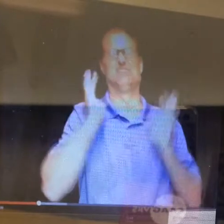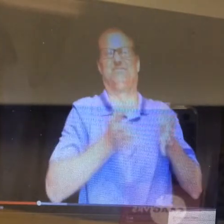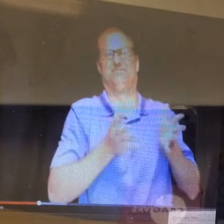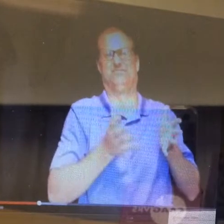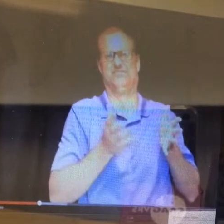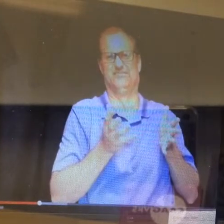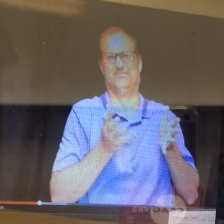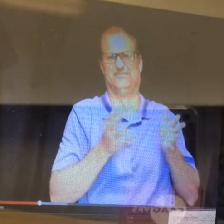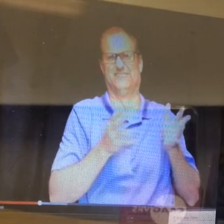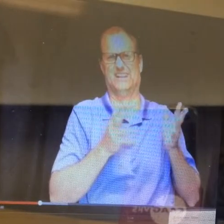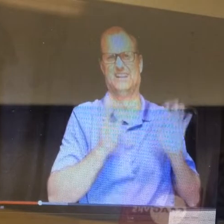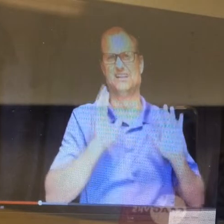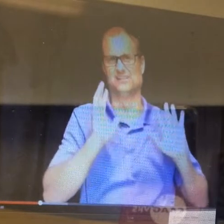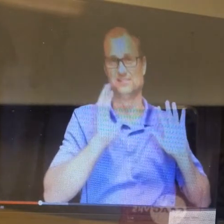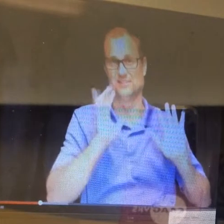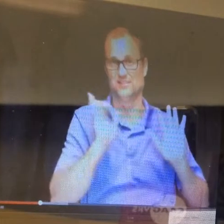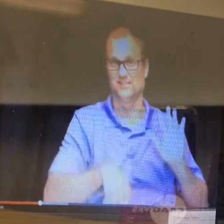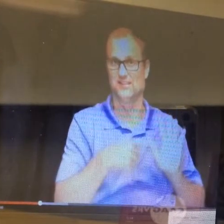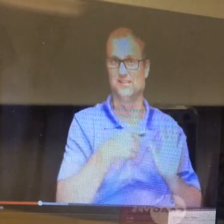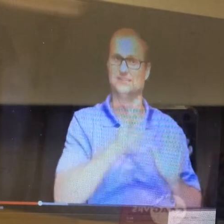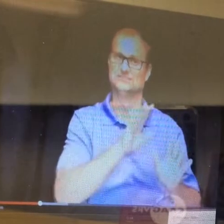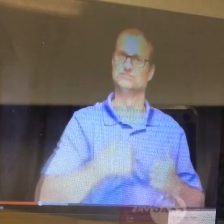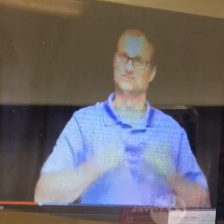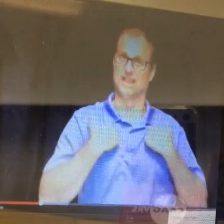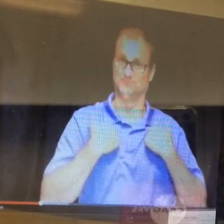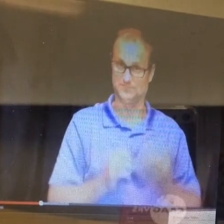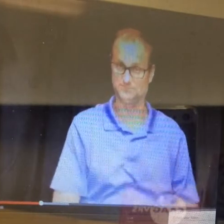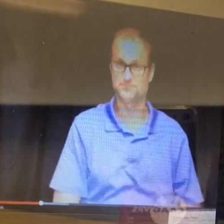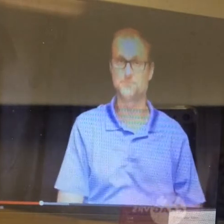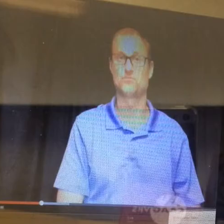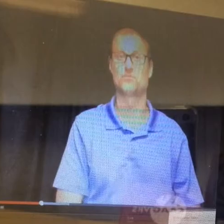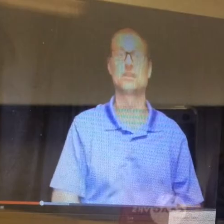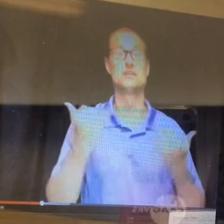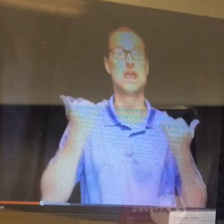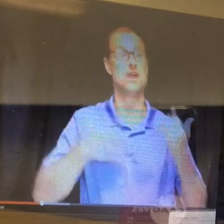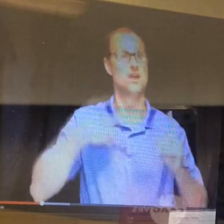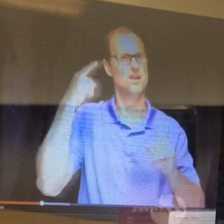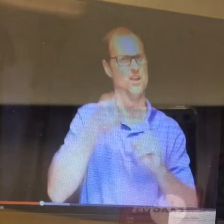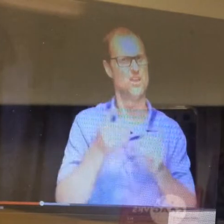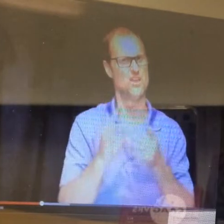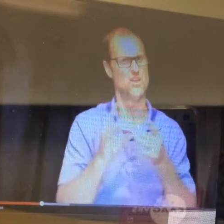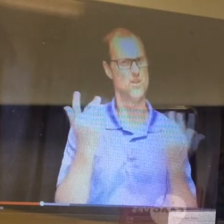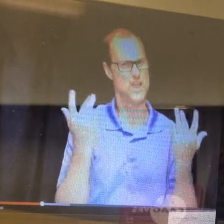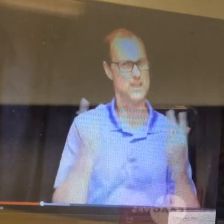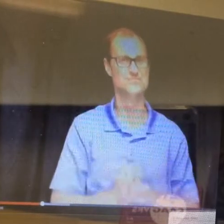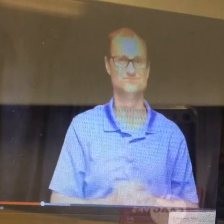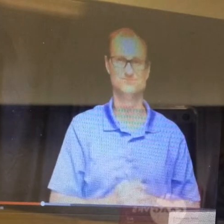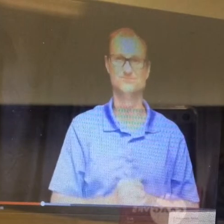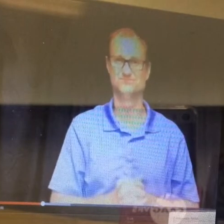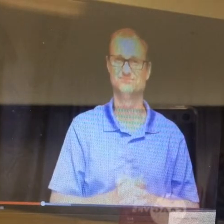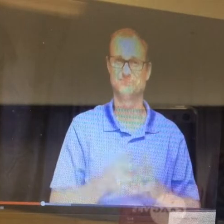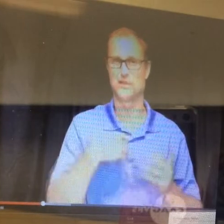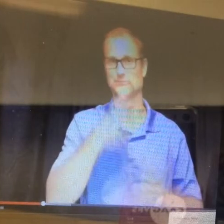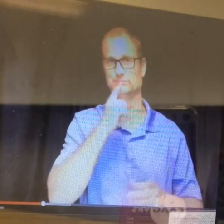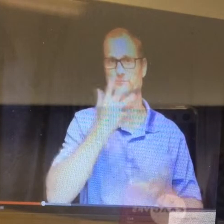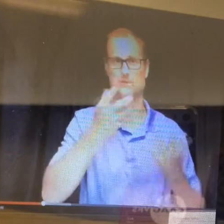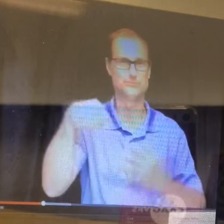to try to eat a delicious butterfly, they're disgusting because they're full of this milkweed toxin.